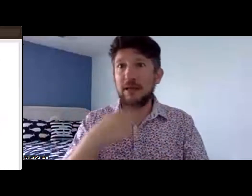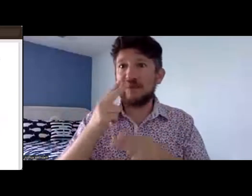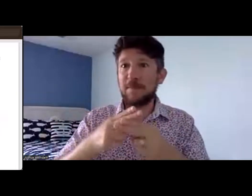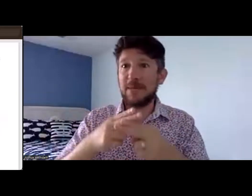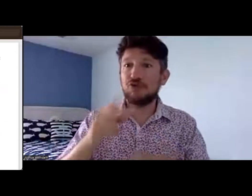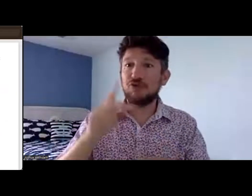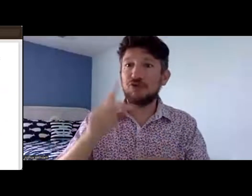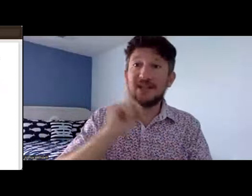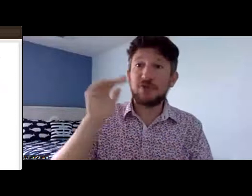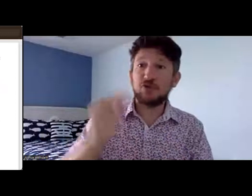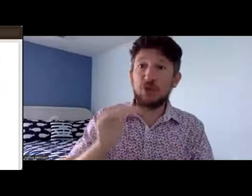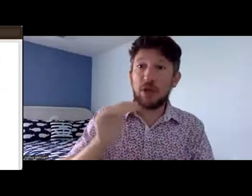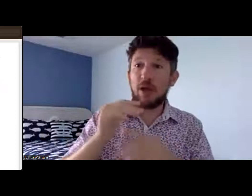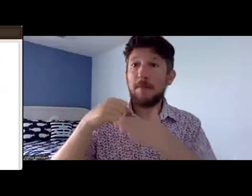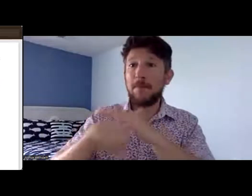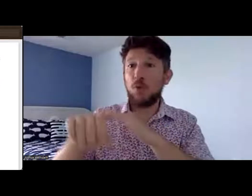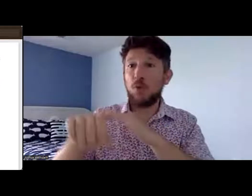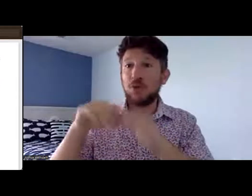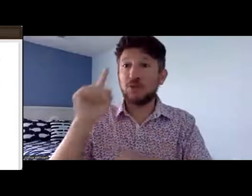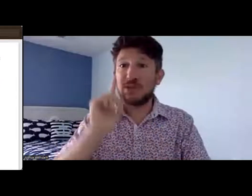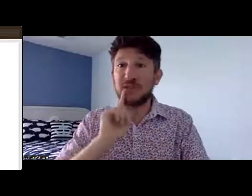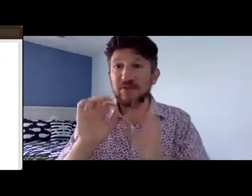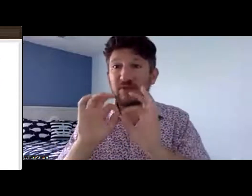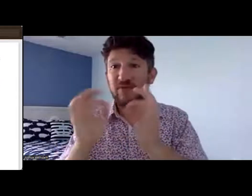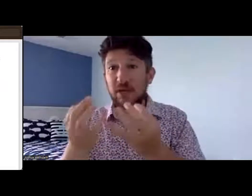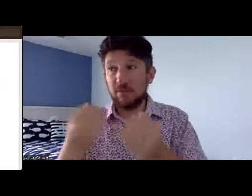you're noticing that students are struggling with learning,